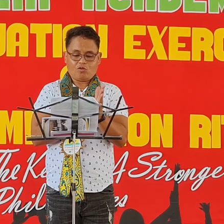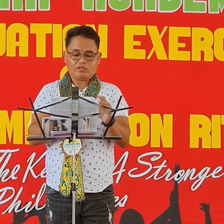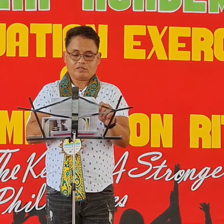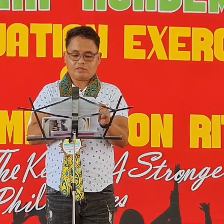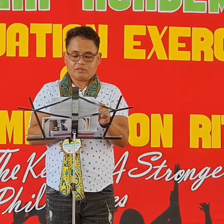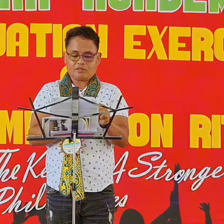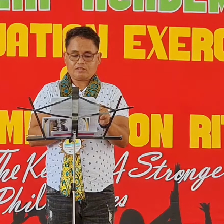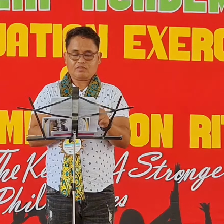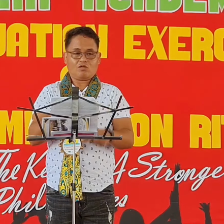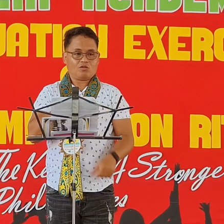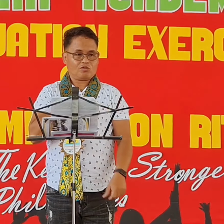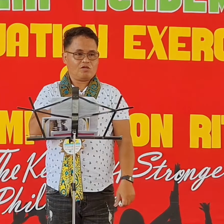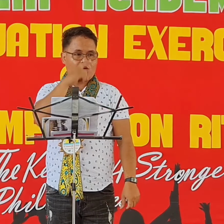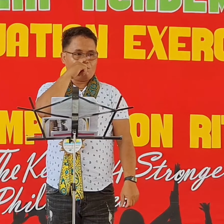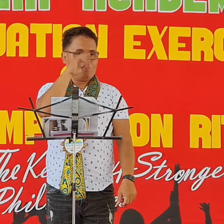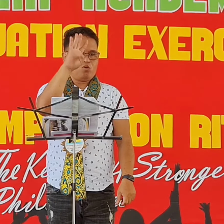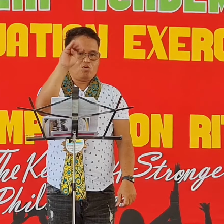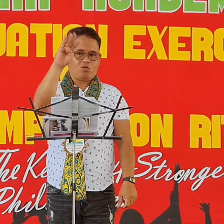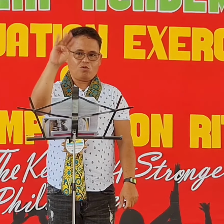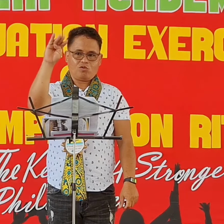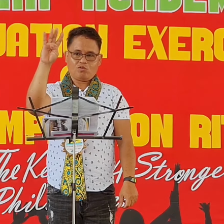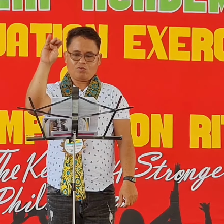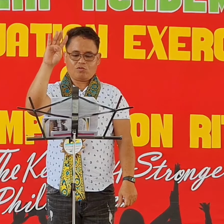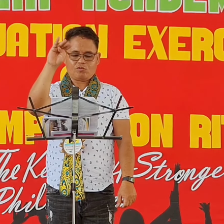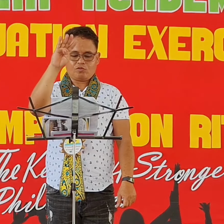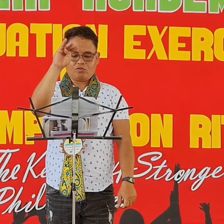When school started, I was 14 years old.